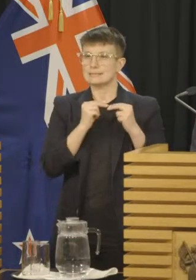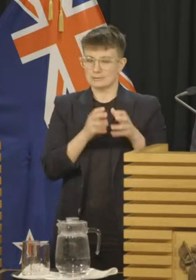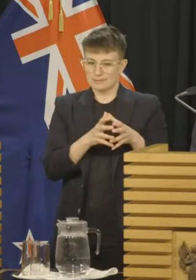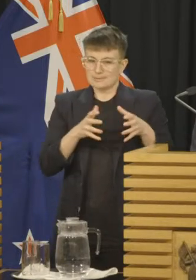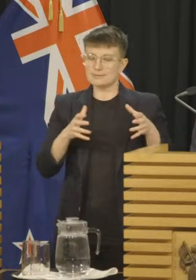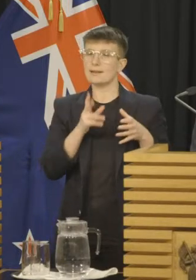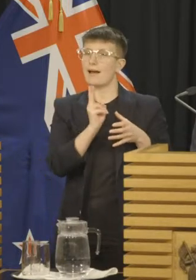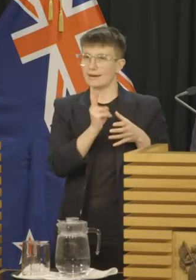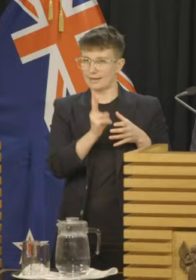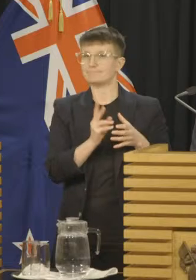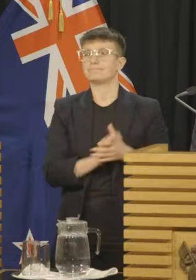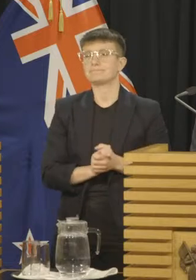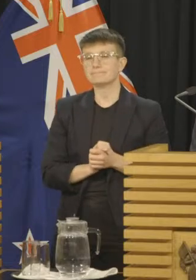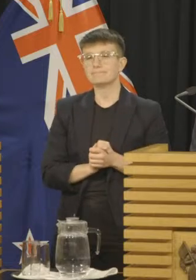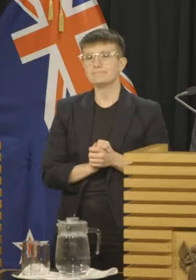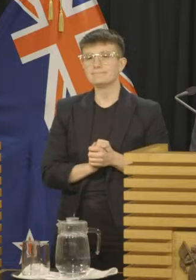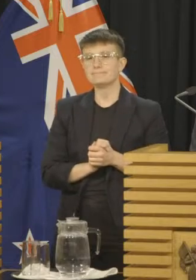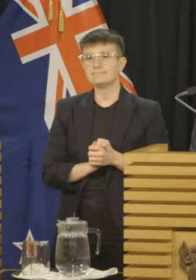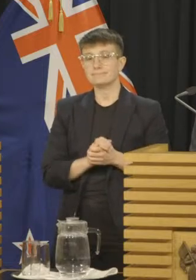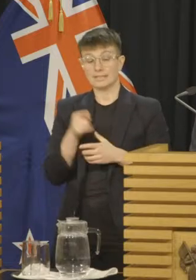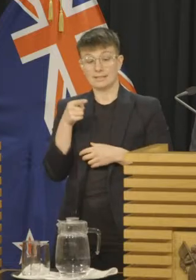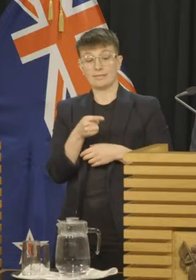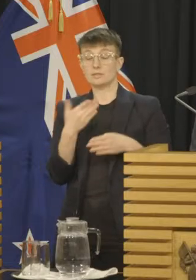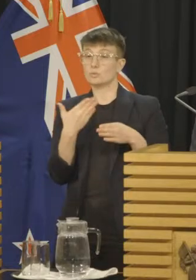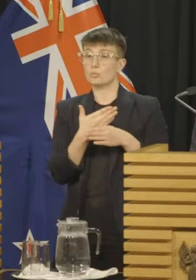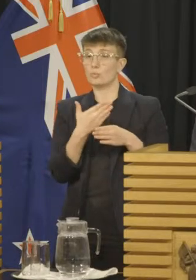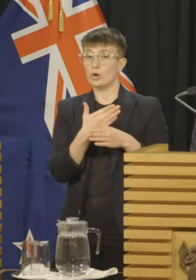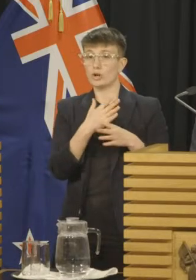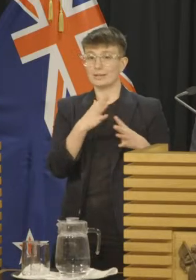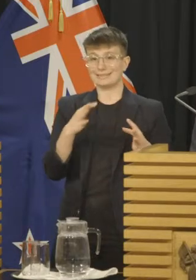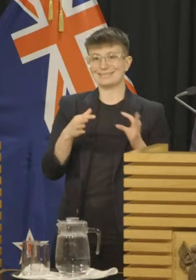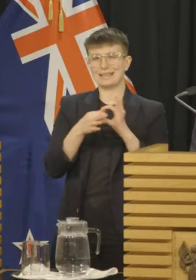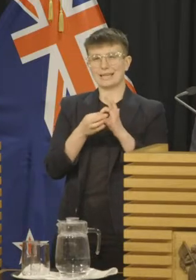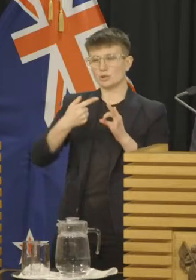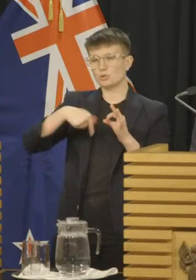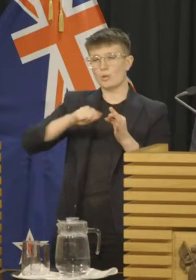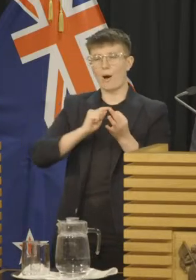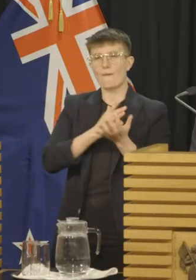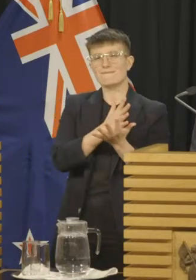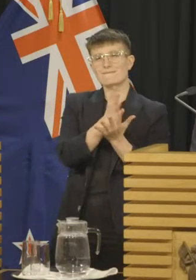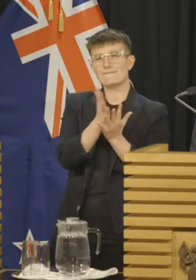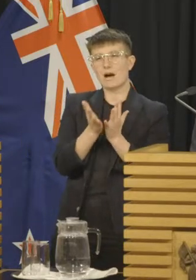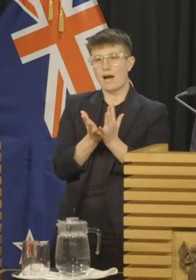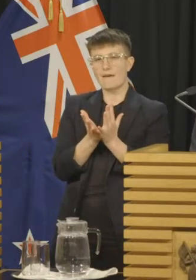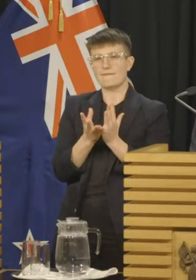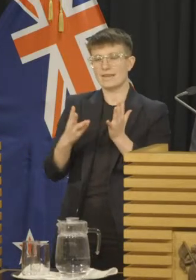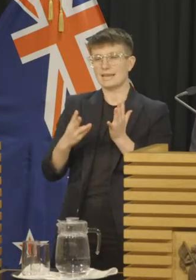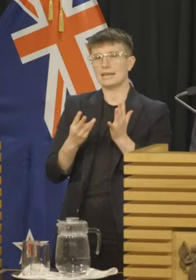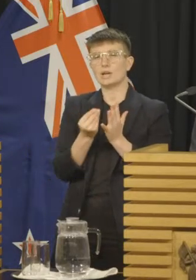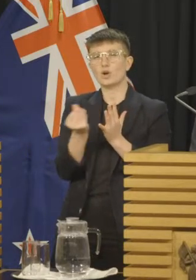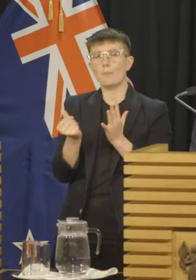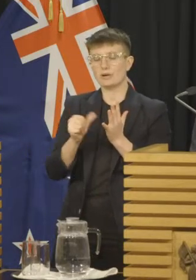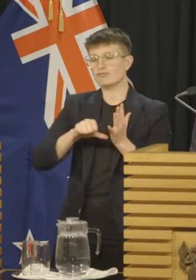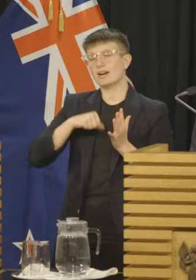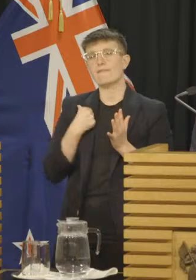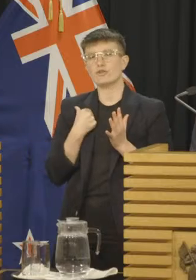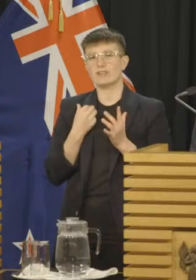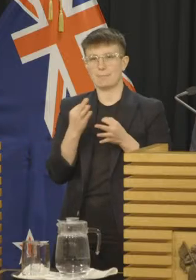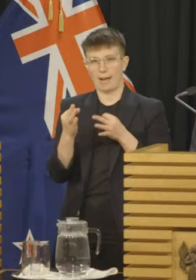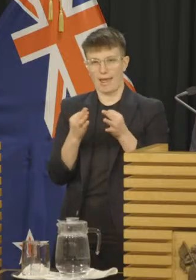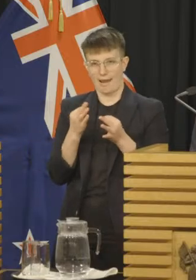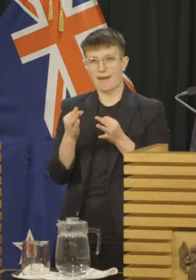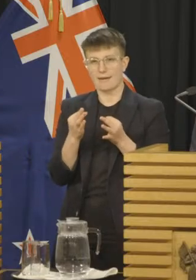able. This work sits within the government's final plank of our 5-point economic recovery plan to continue to position New Zealand